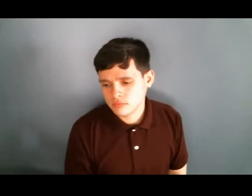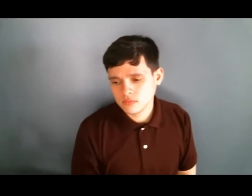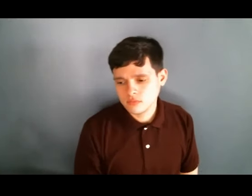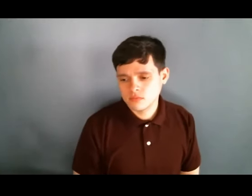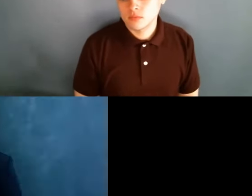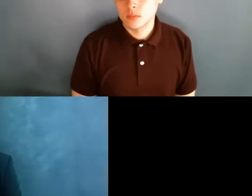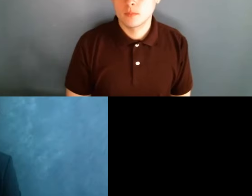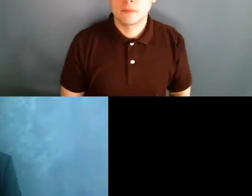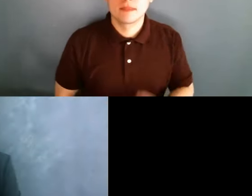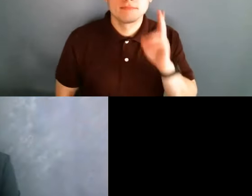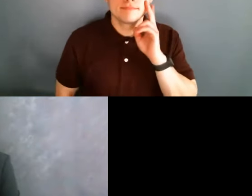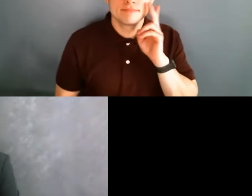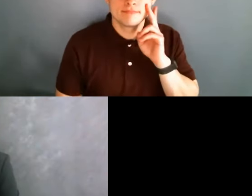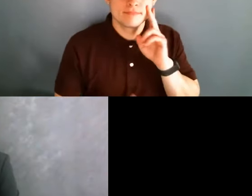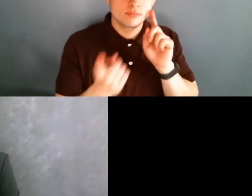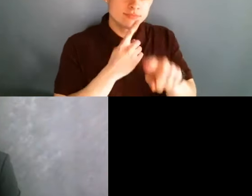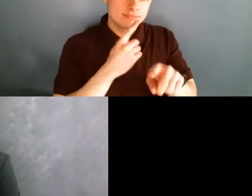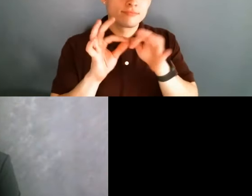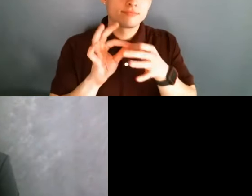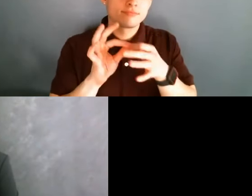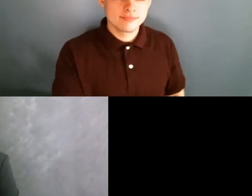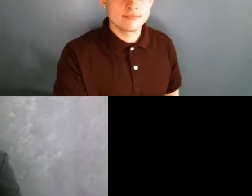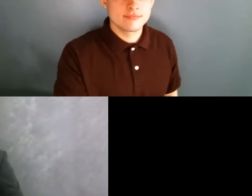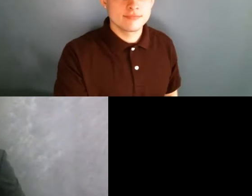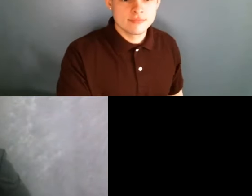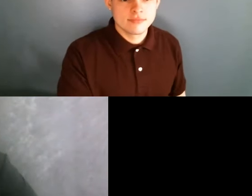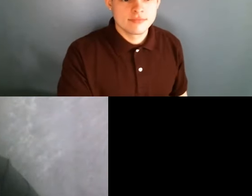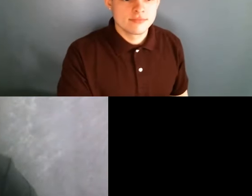Let's see. Get to that one.